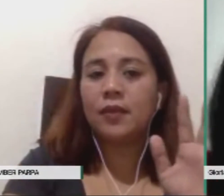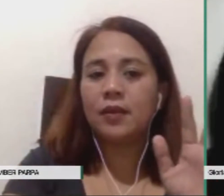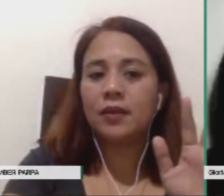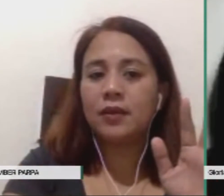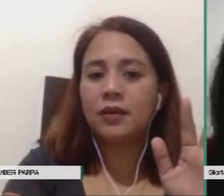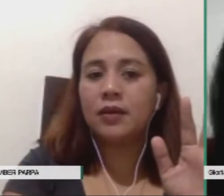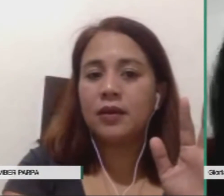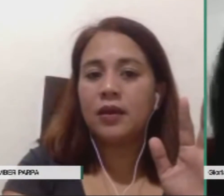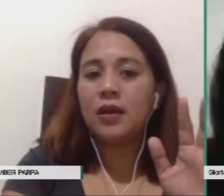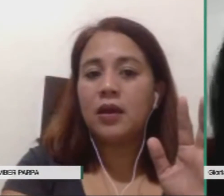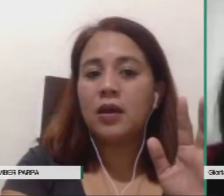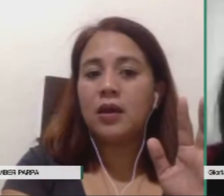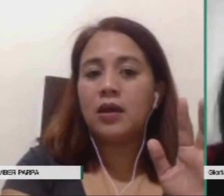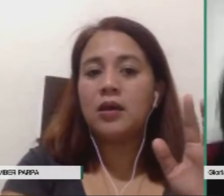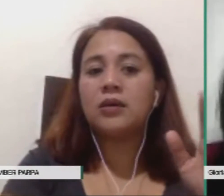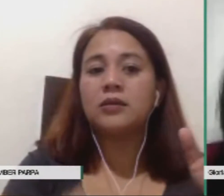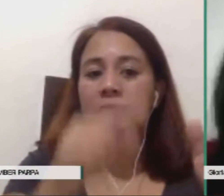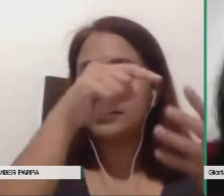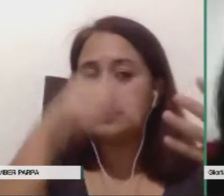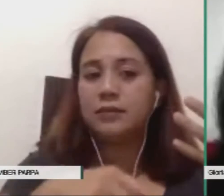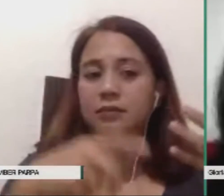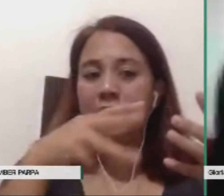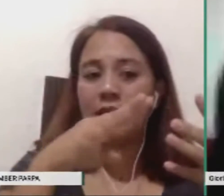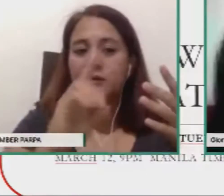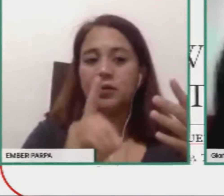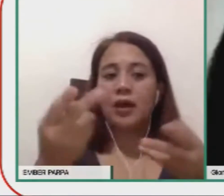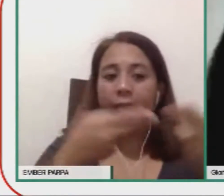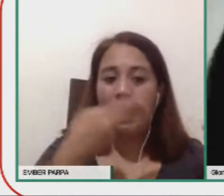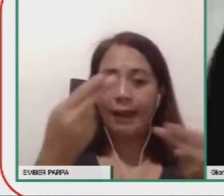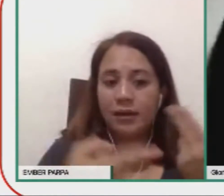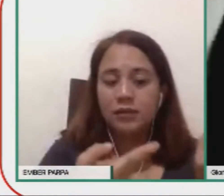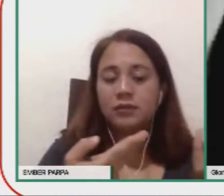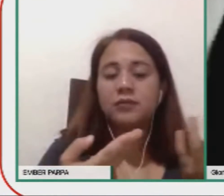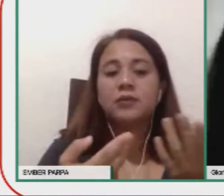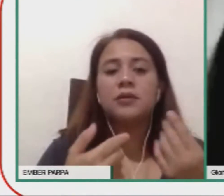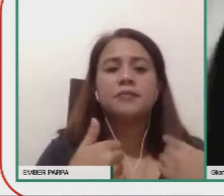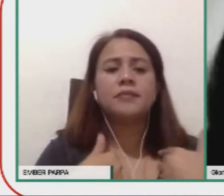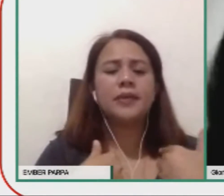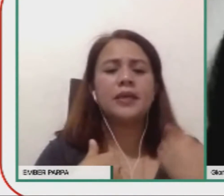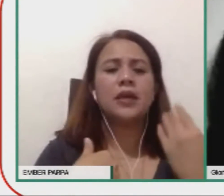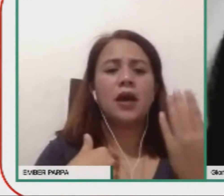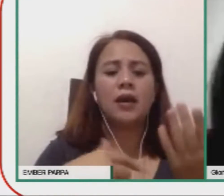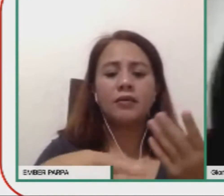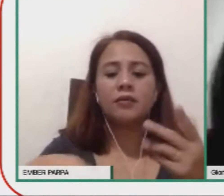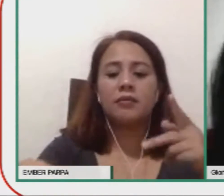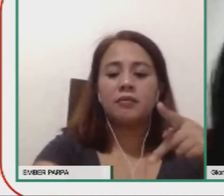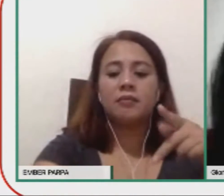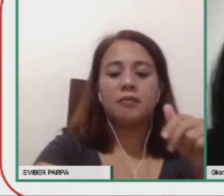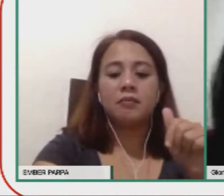These are the PWDs who are hired. I have here Paulo Ondoy.